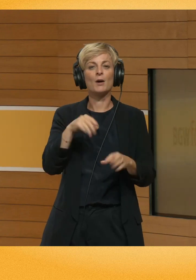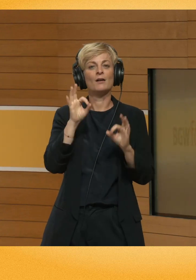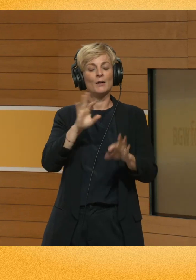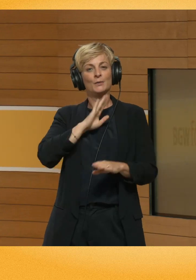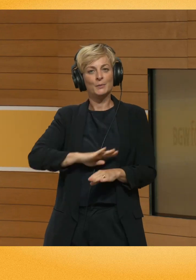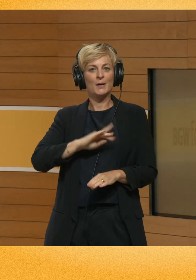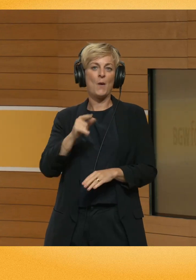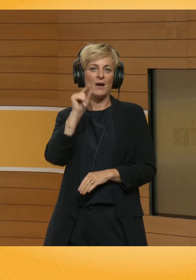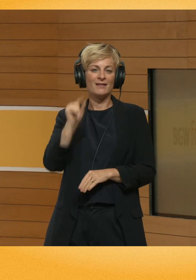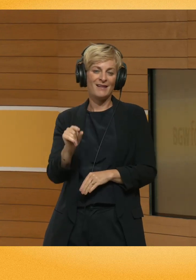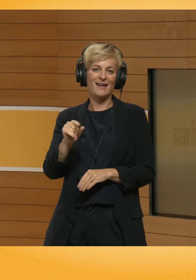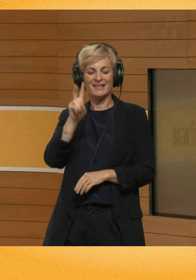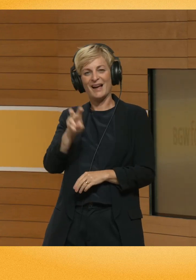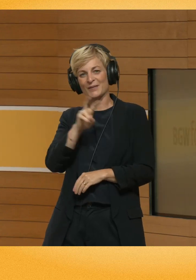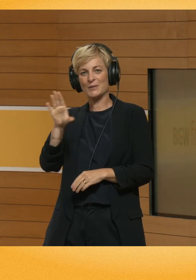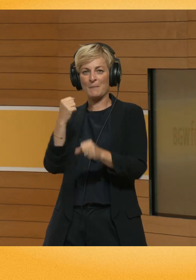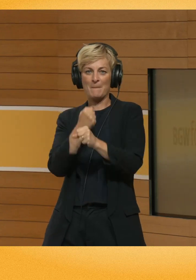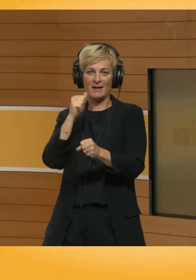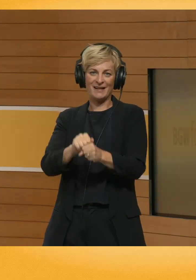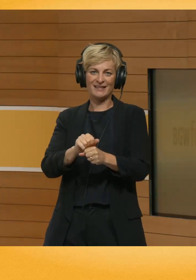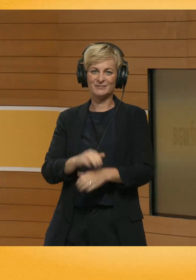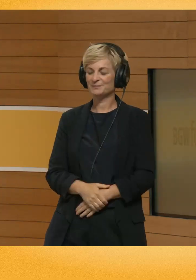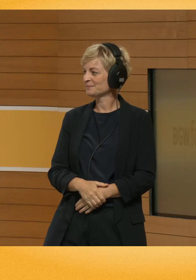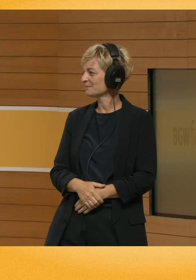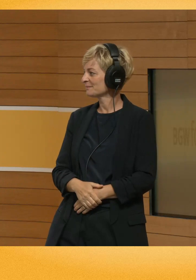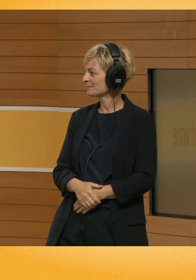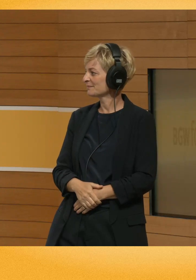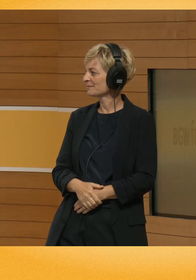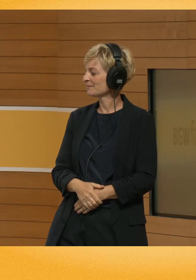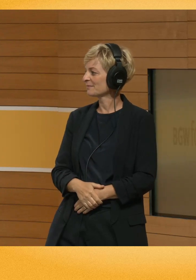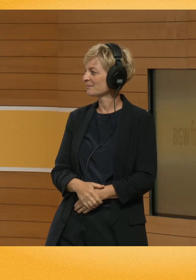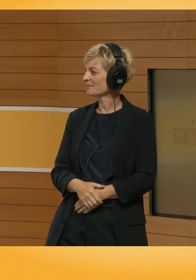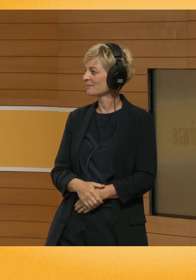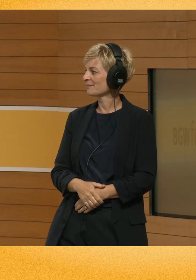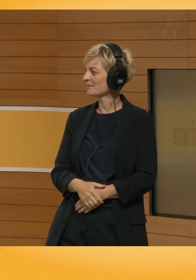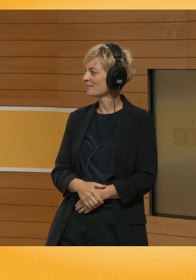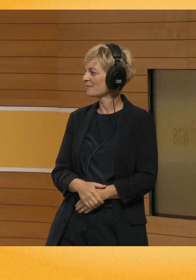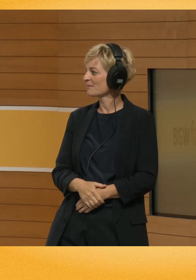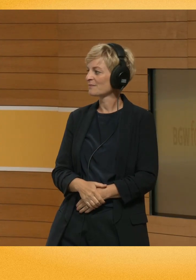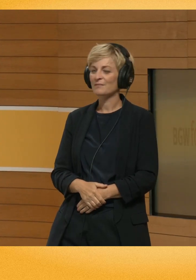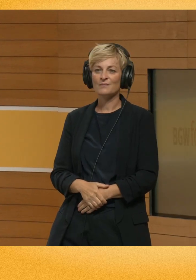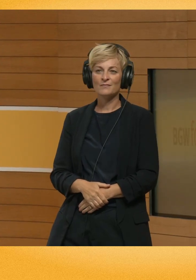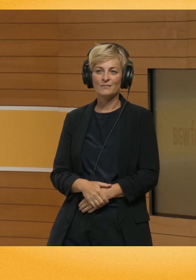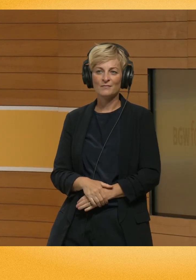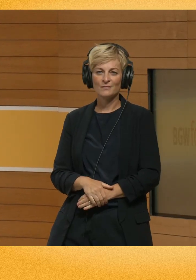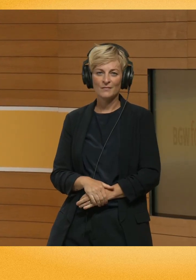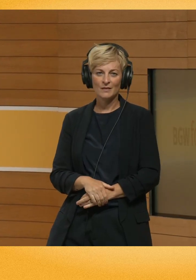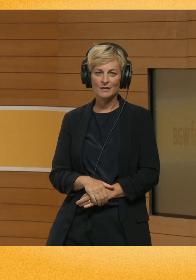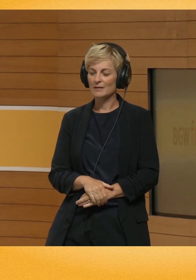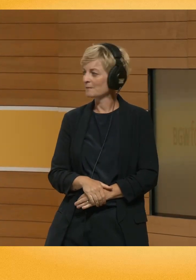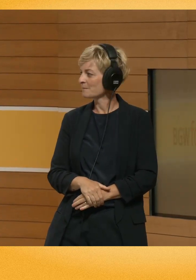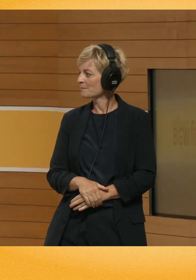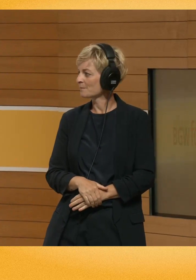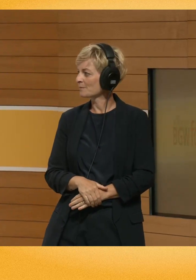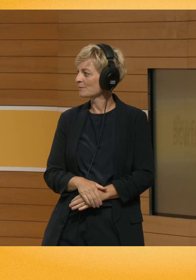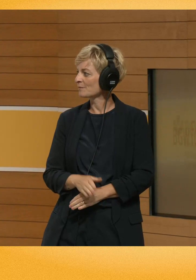Okay, now I have to admit I was so involved in this discussion I forgot the time. So we're a little bit overdue already, but I would really